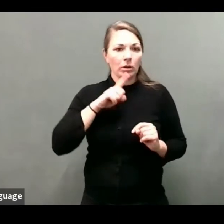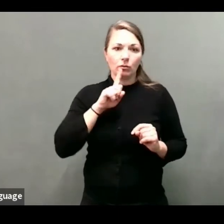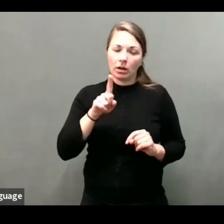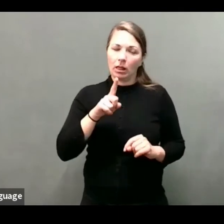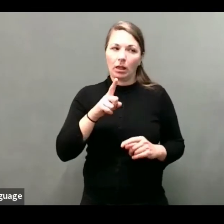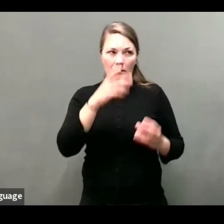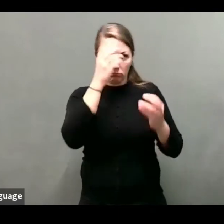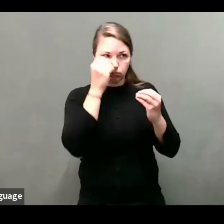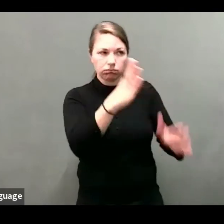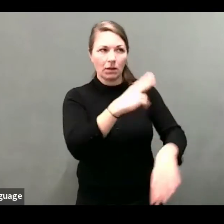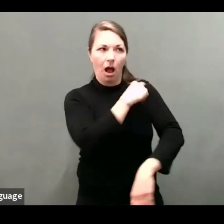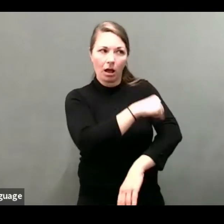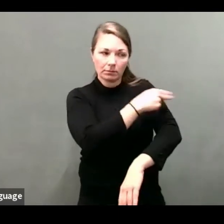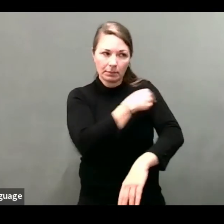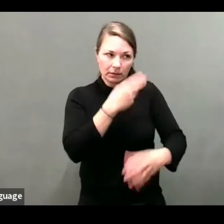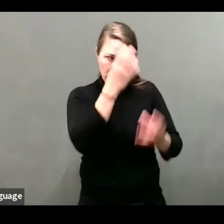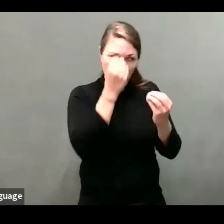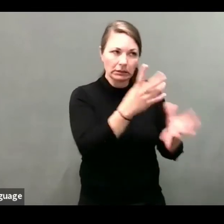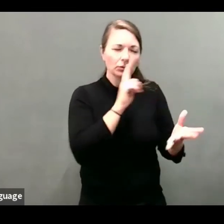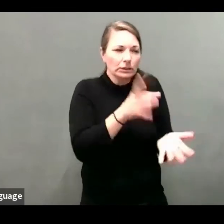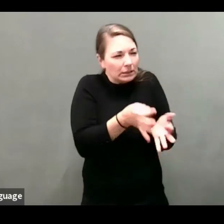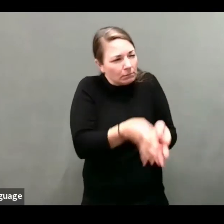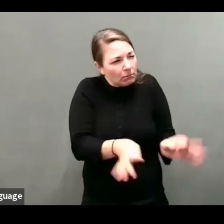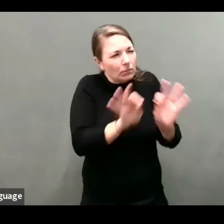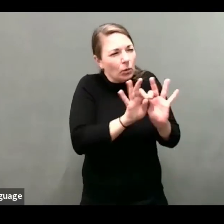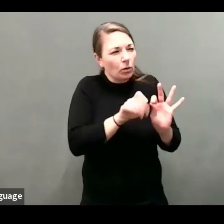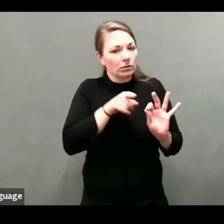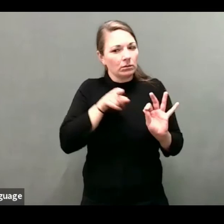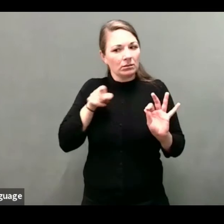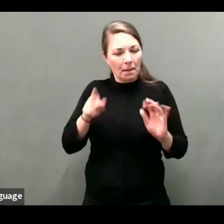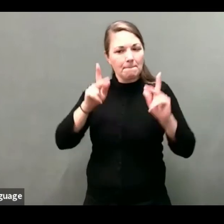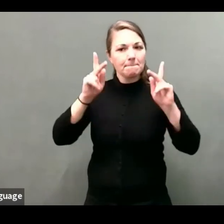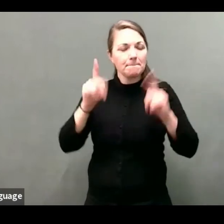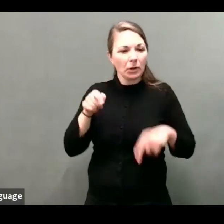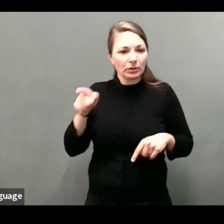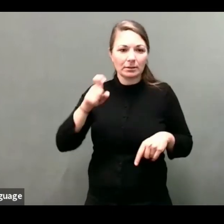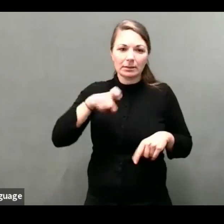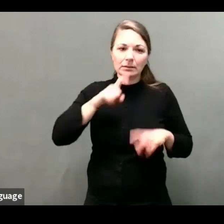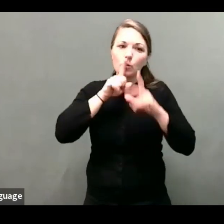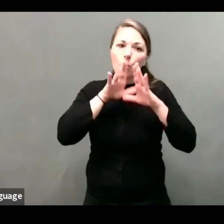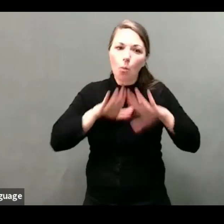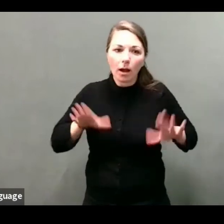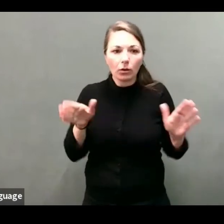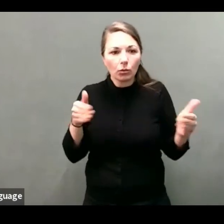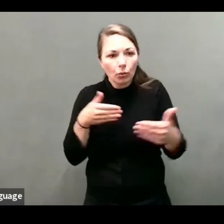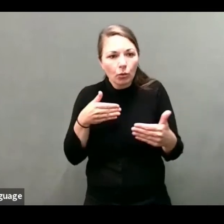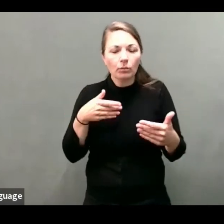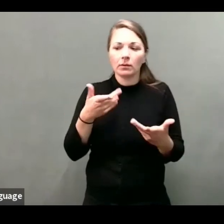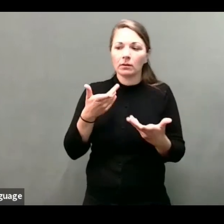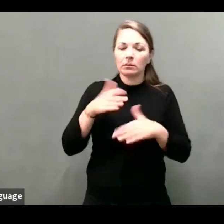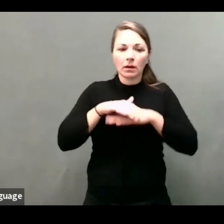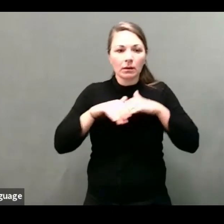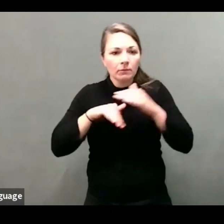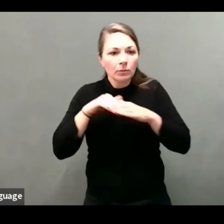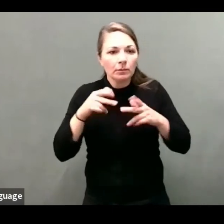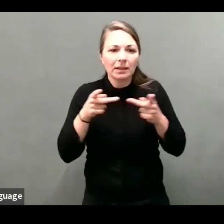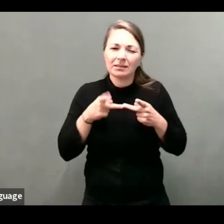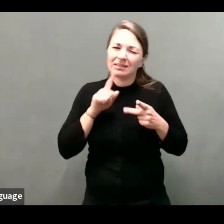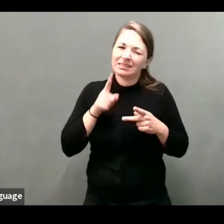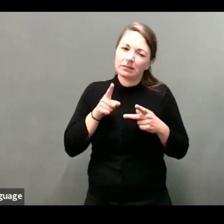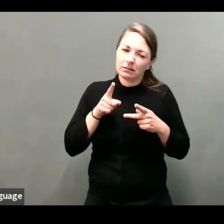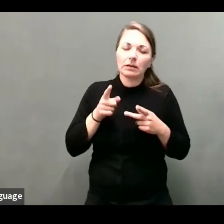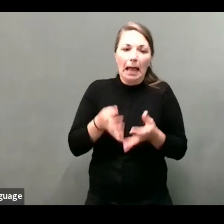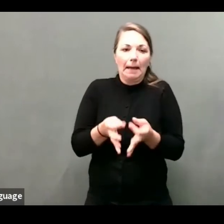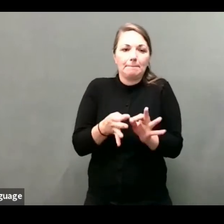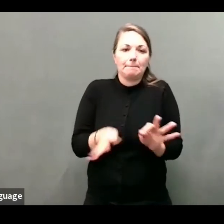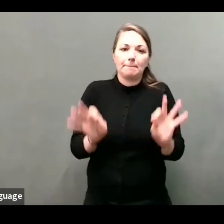into a private and quiet, if possible, and comfortable spot is really important. Now, the